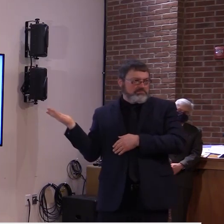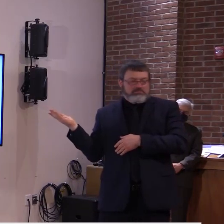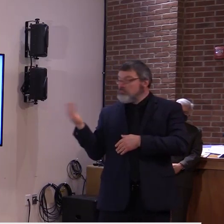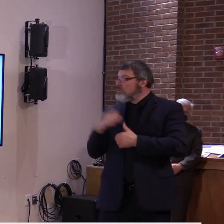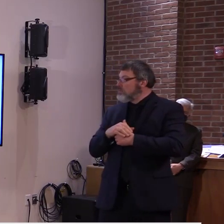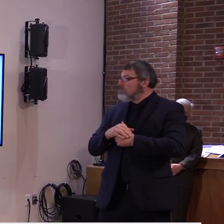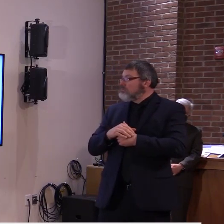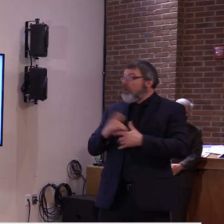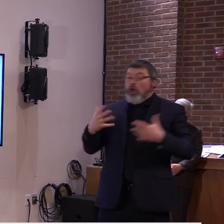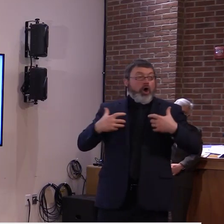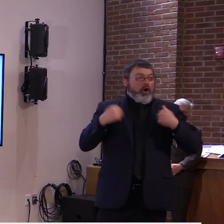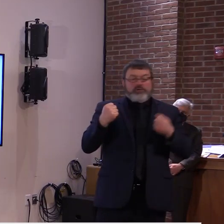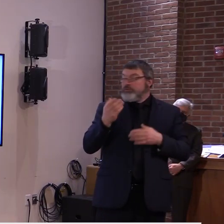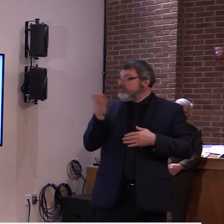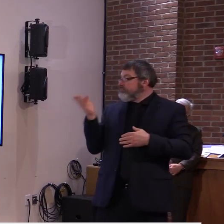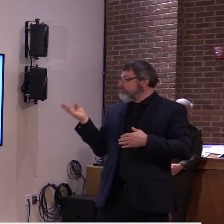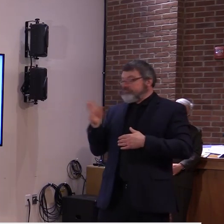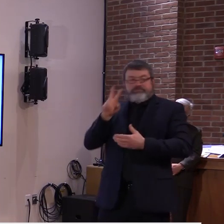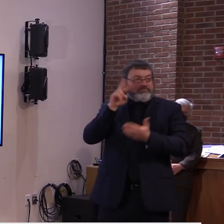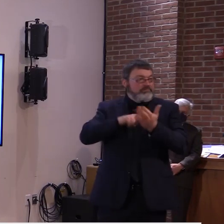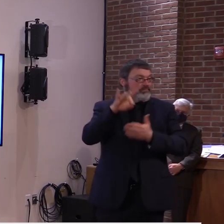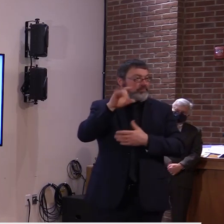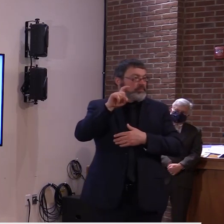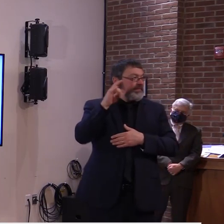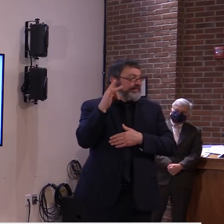77 deaths, which I'll comment on a little later.